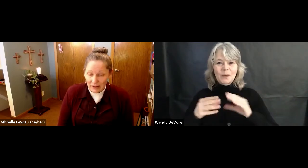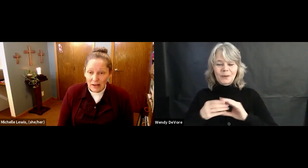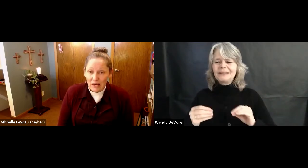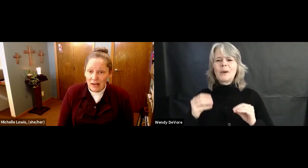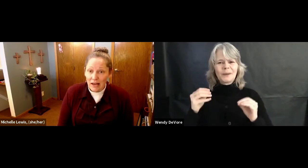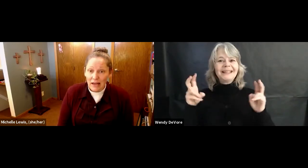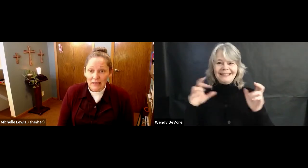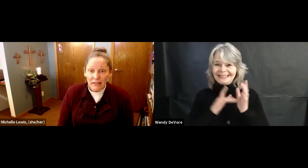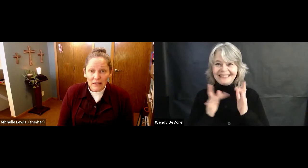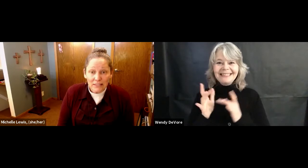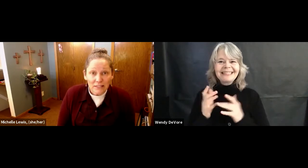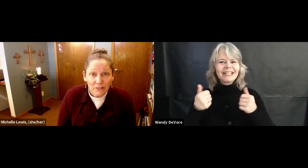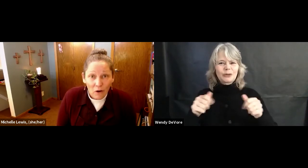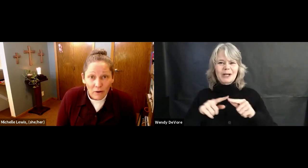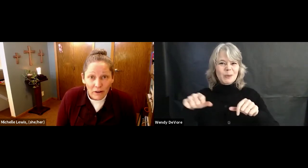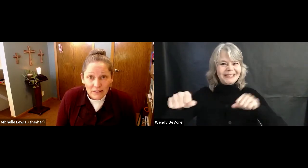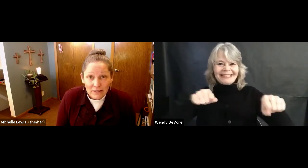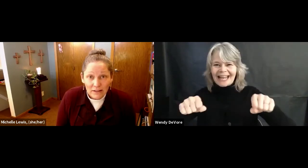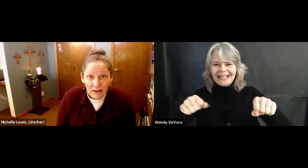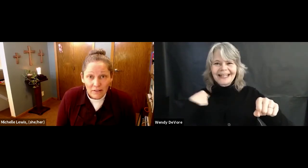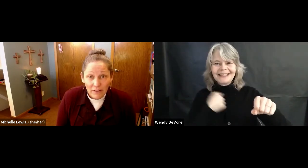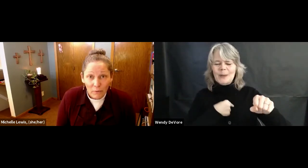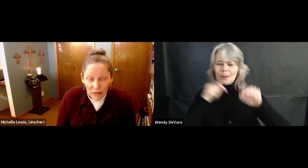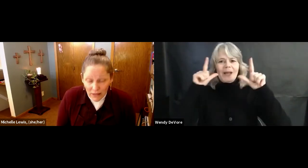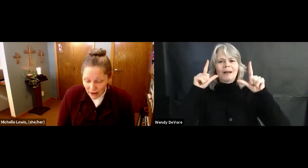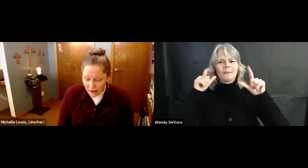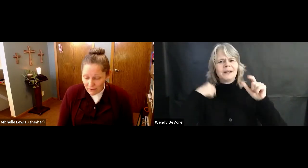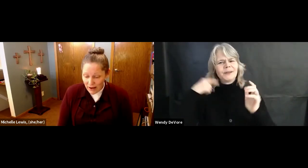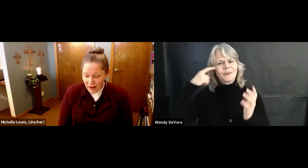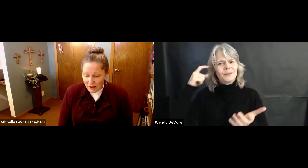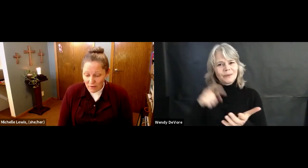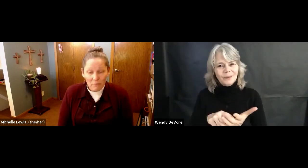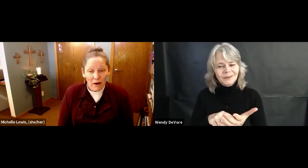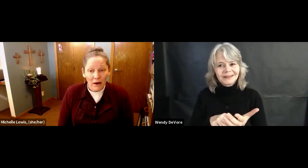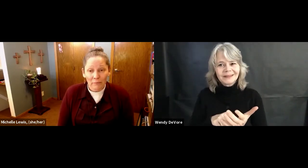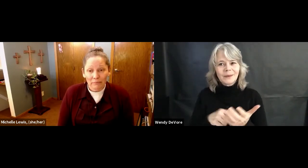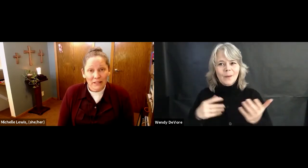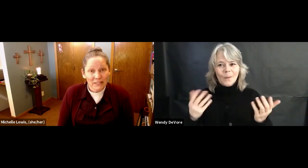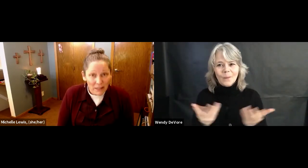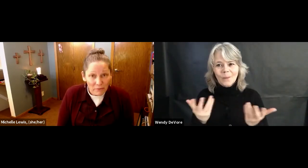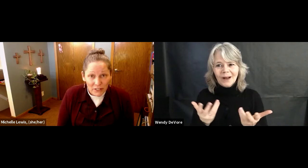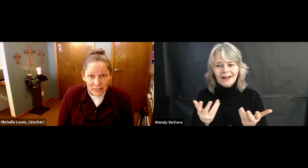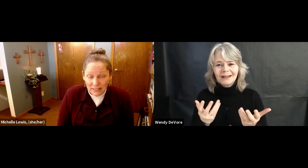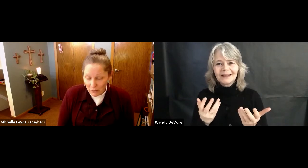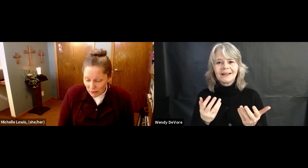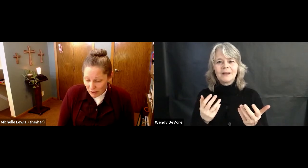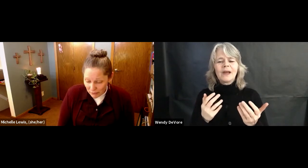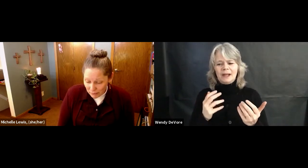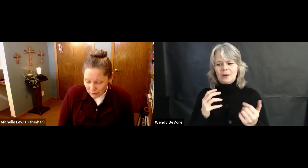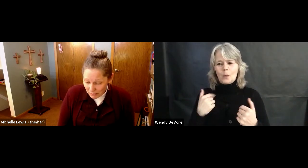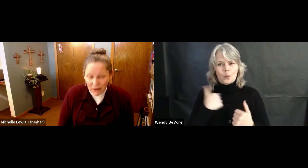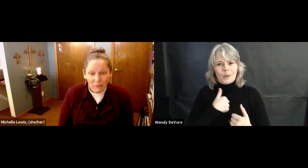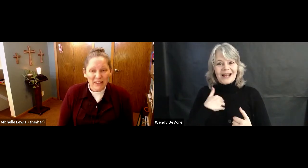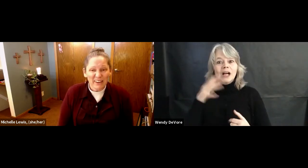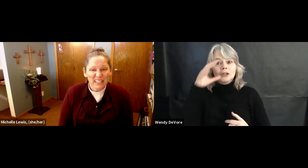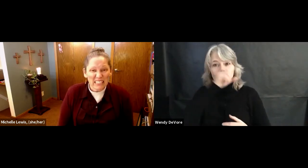and get us to notice that we have assumptions about other